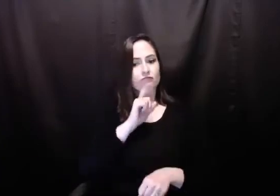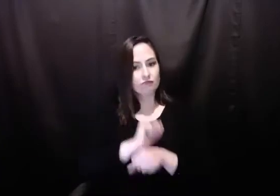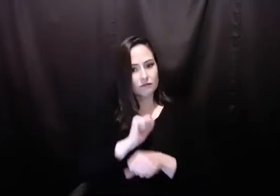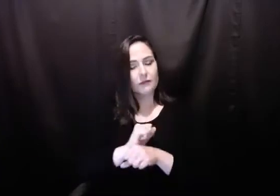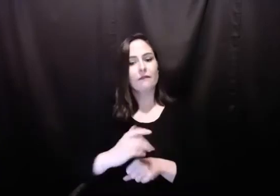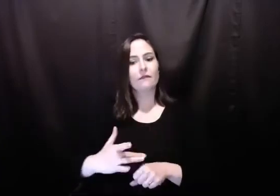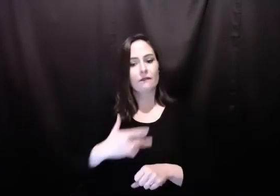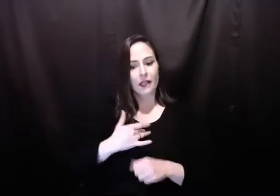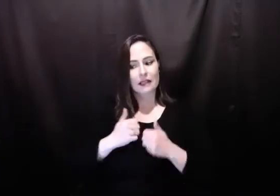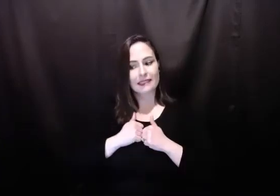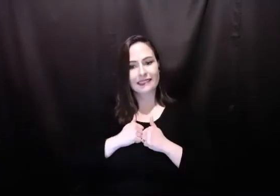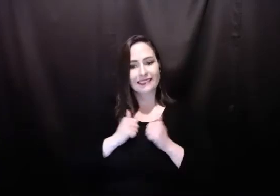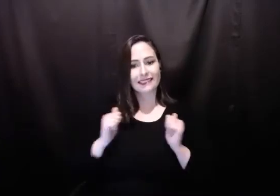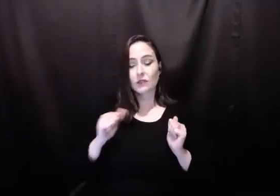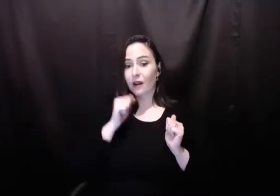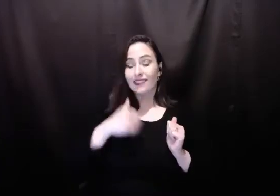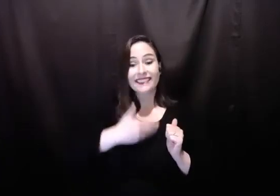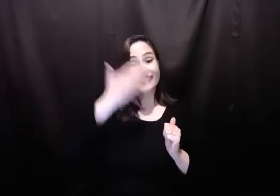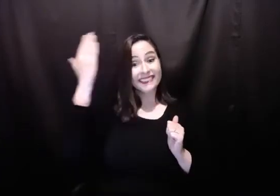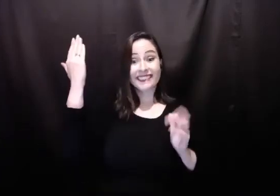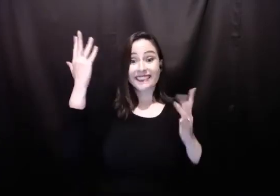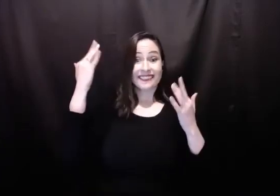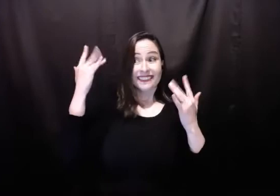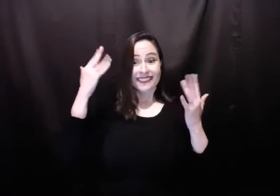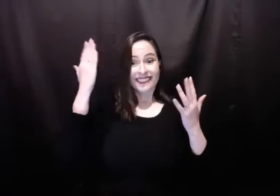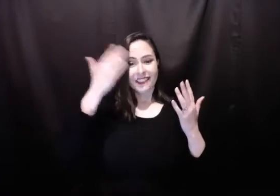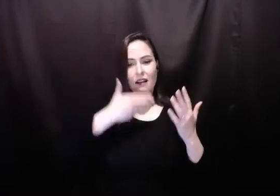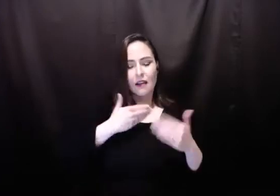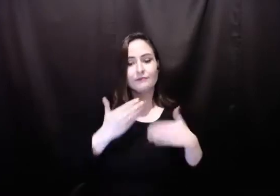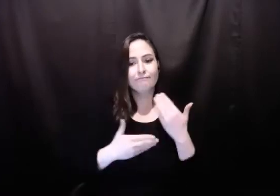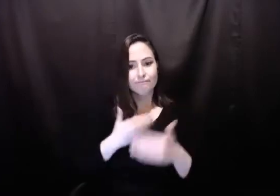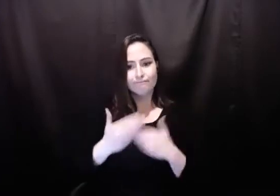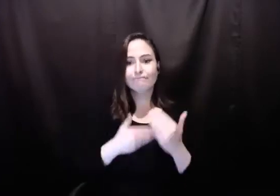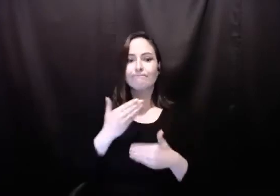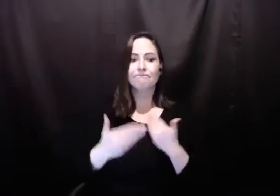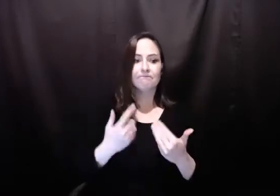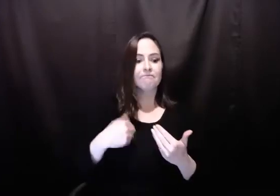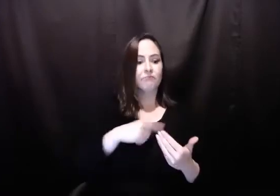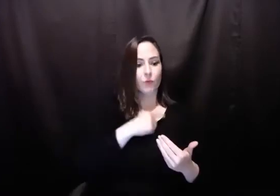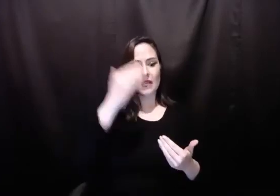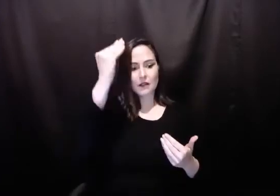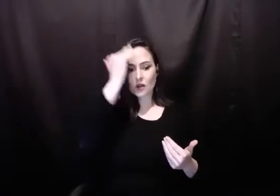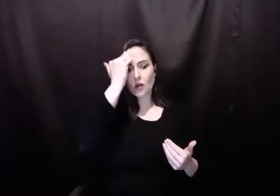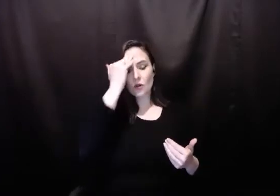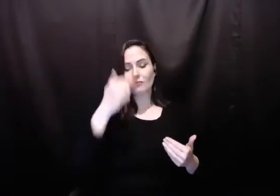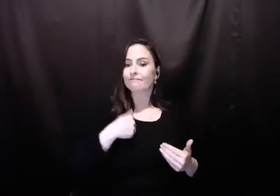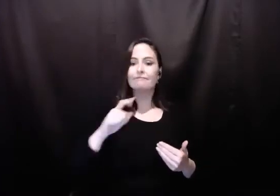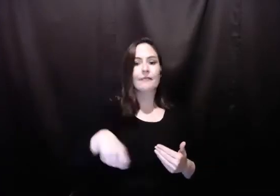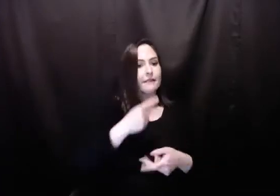I know I got to watch out for an ego that separates me from the human family, it's not healthy. And